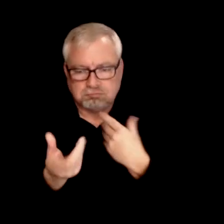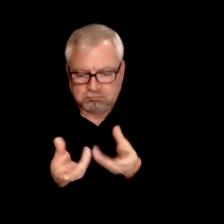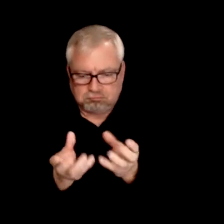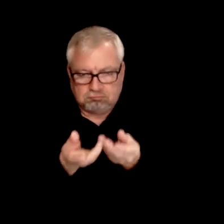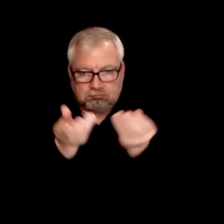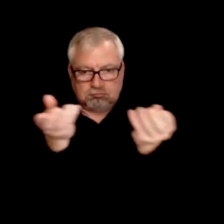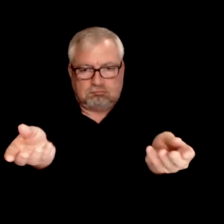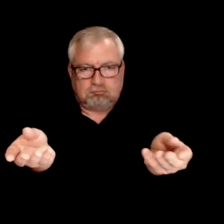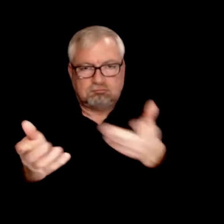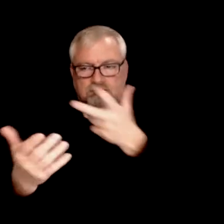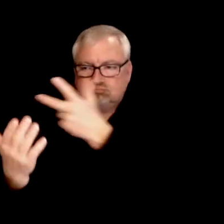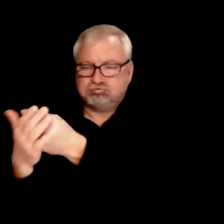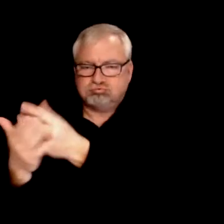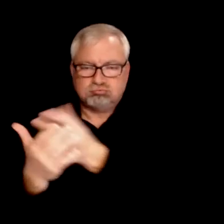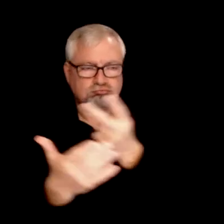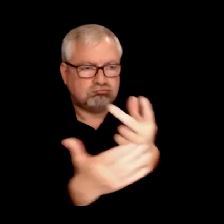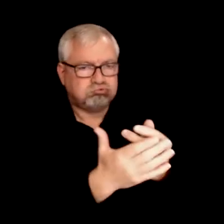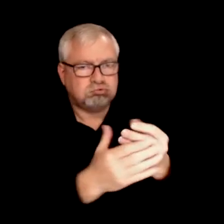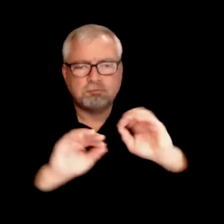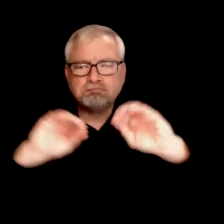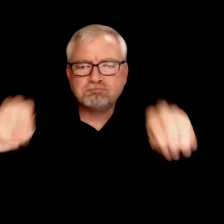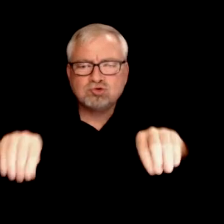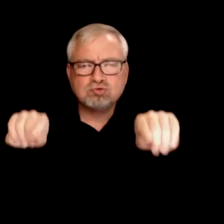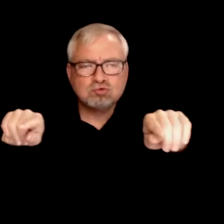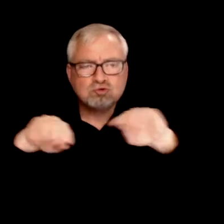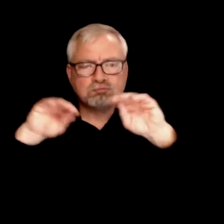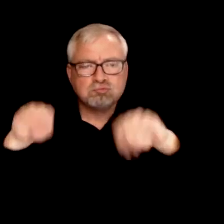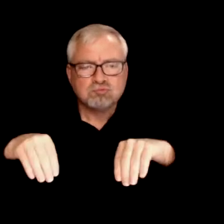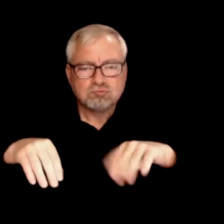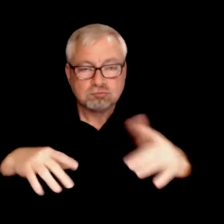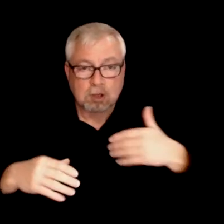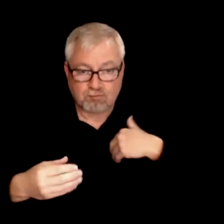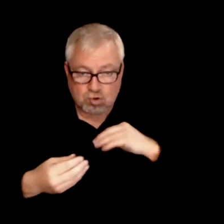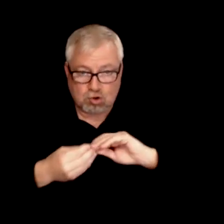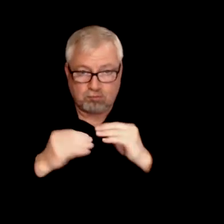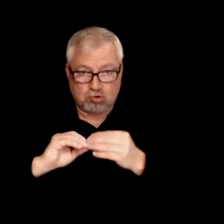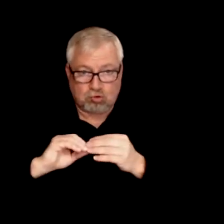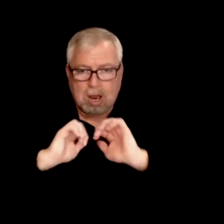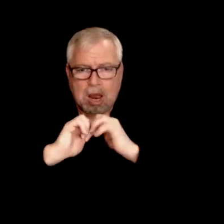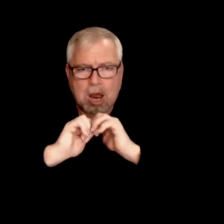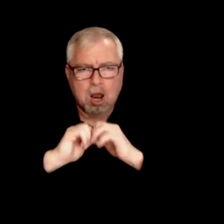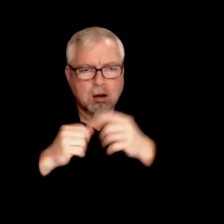those numbers, how are those being prioritized so that they fall out that way?